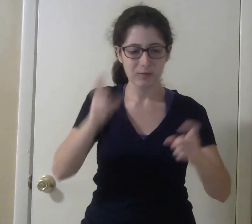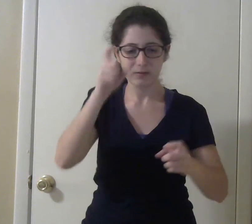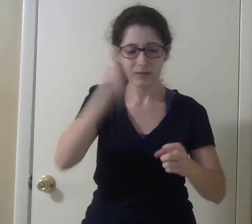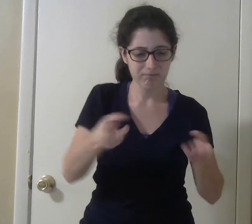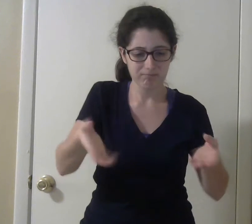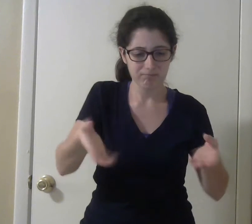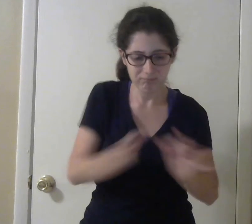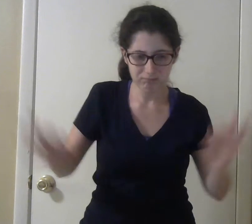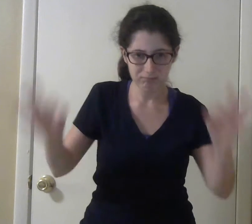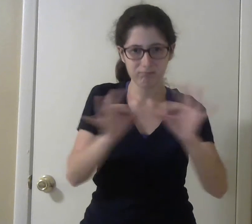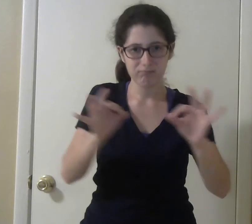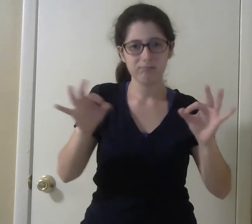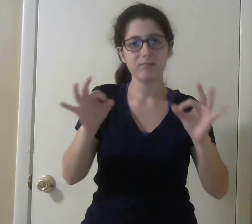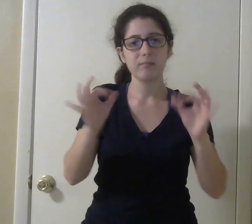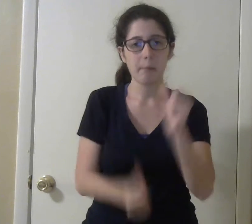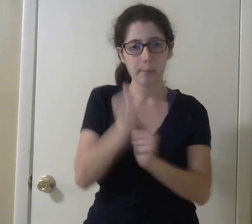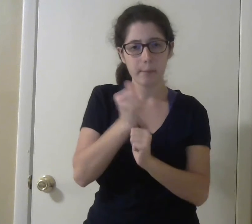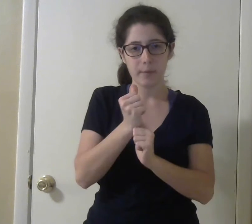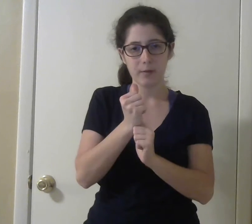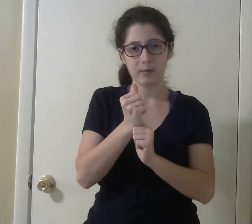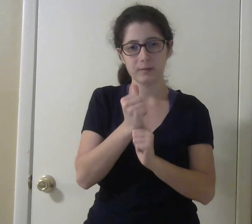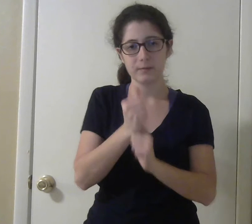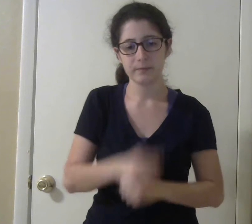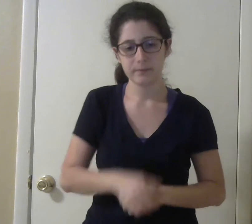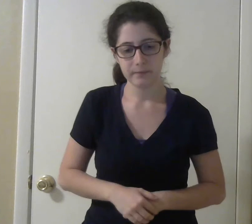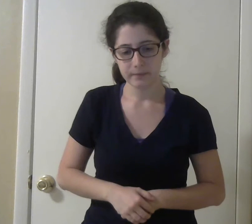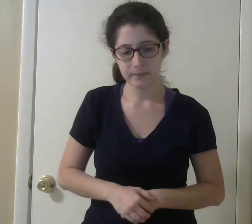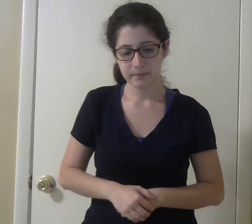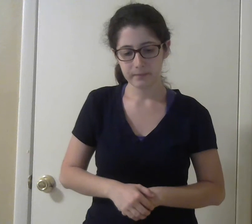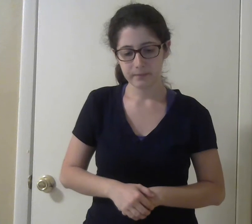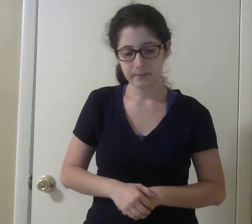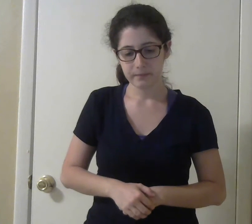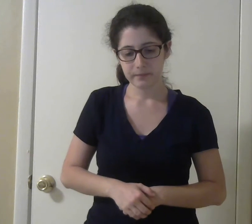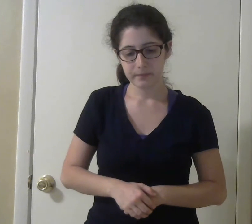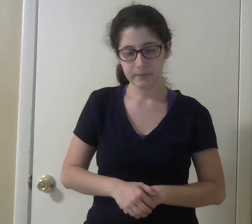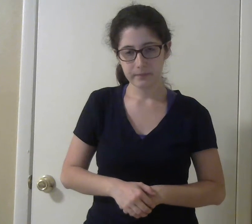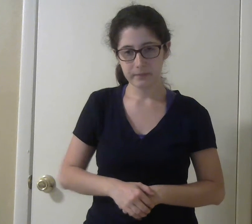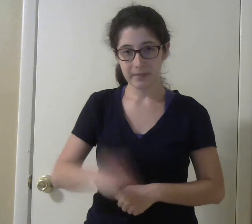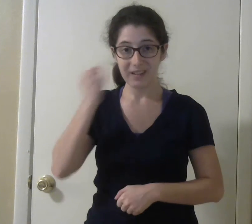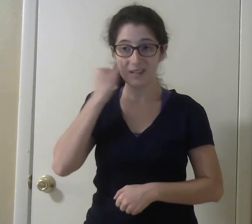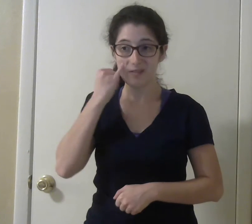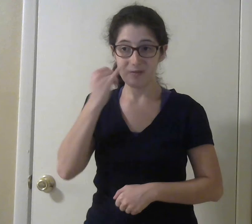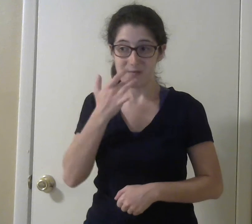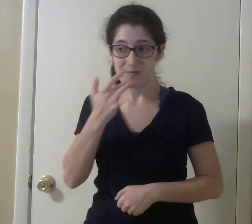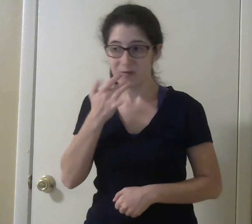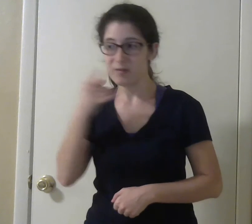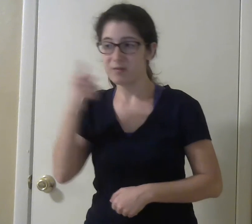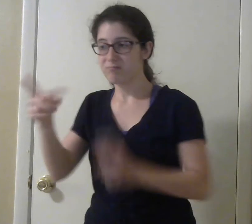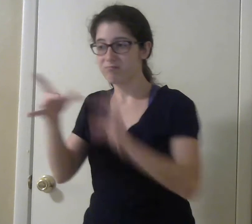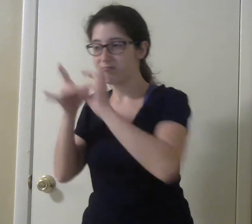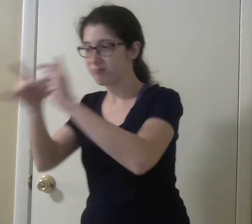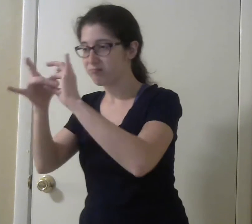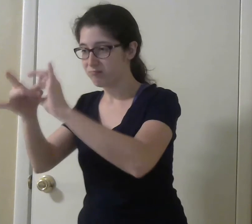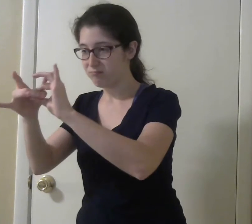a felt need for companionship that is greater than your felt need for God, then you're sinning. And